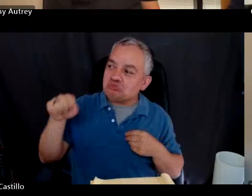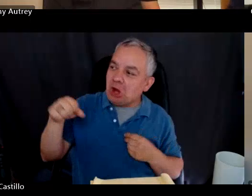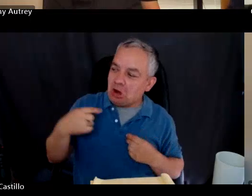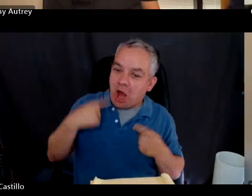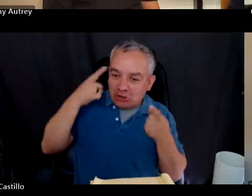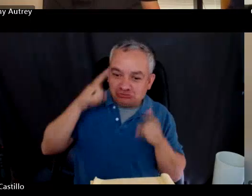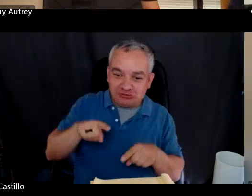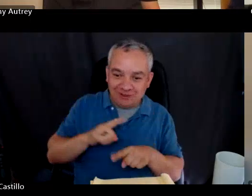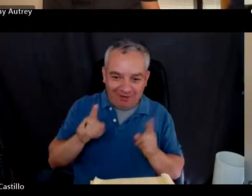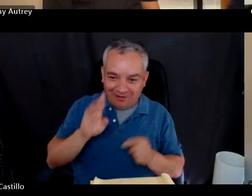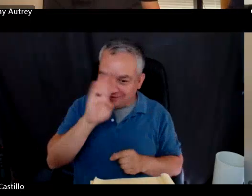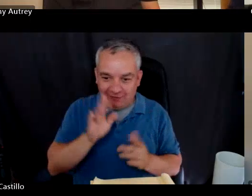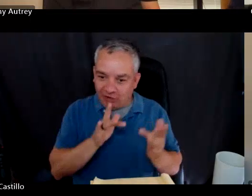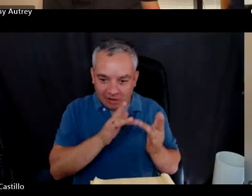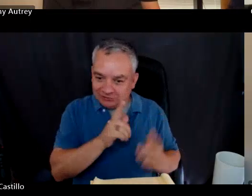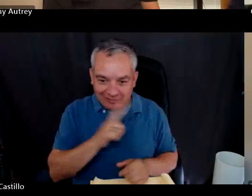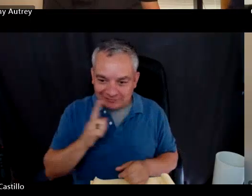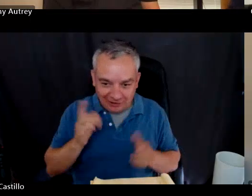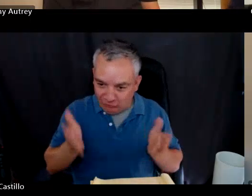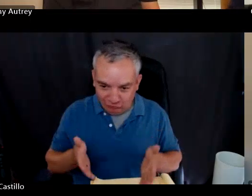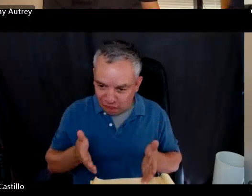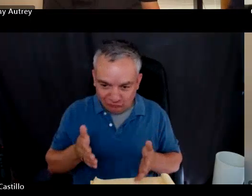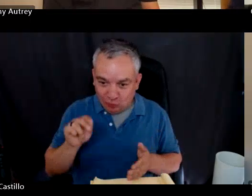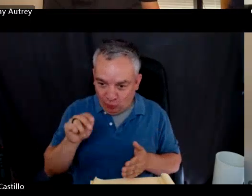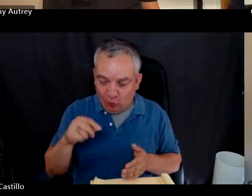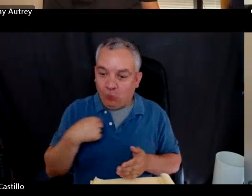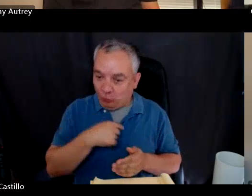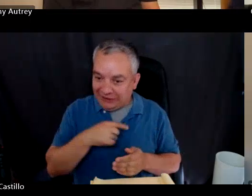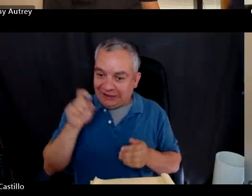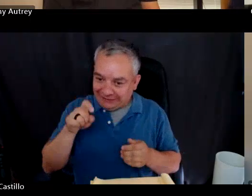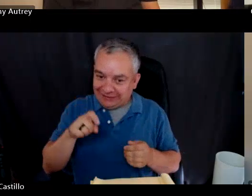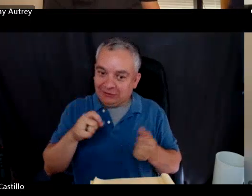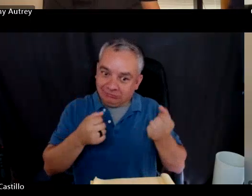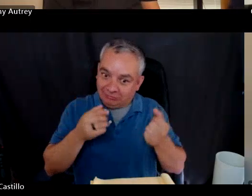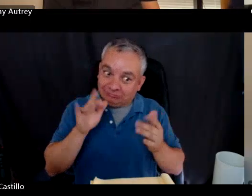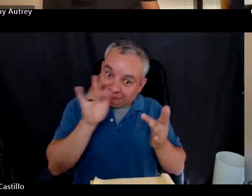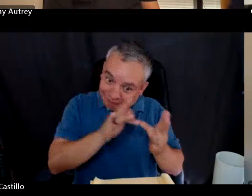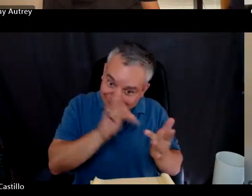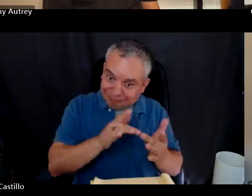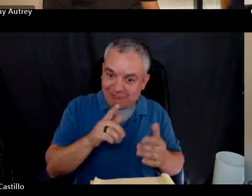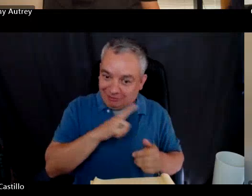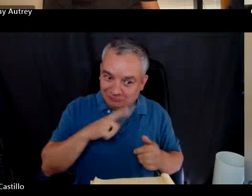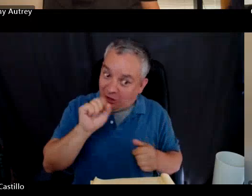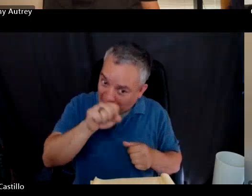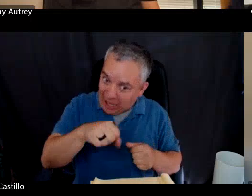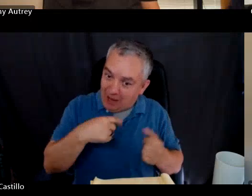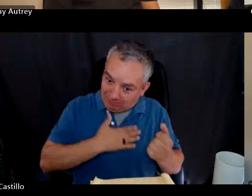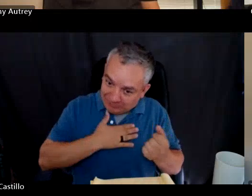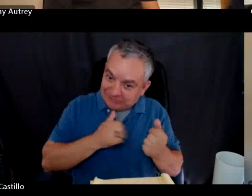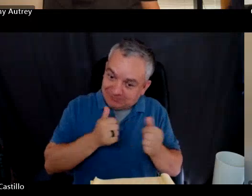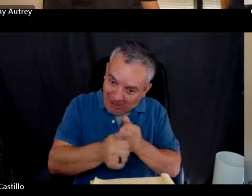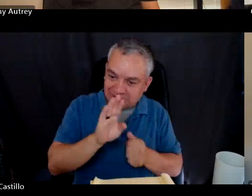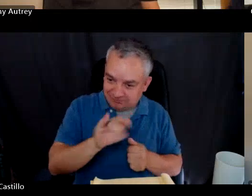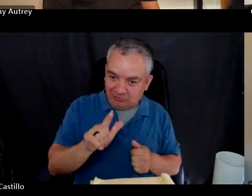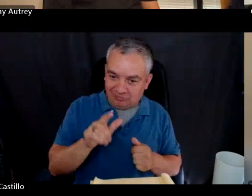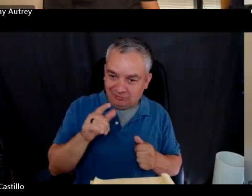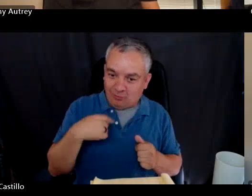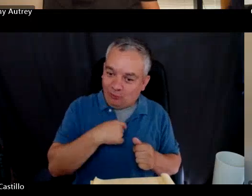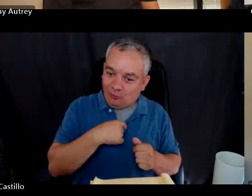to be advocating, and not just like, yeah, I think that's a great idea. We agree with that. The legislatures have no idea what